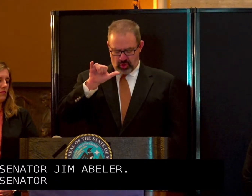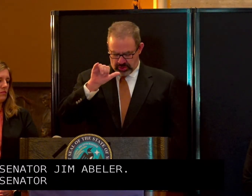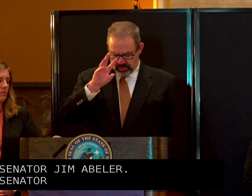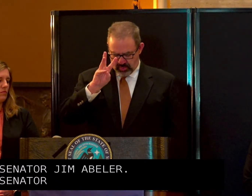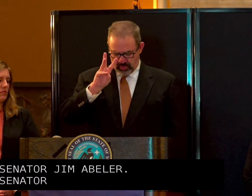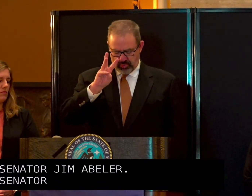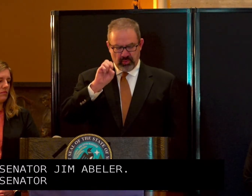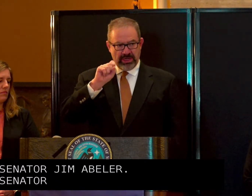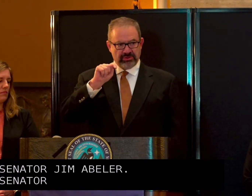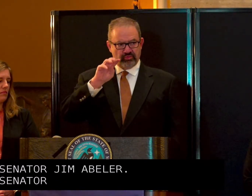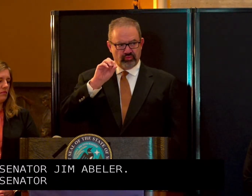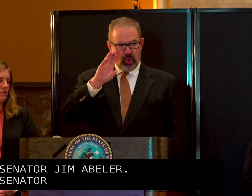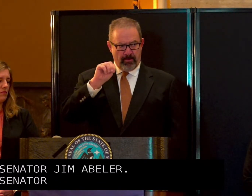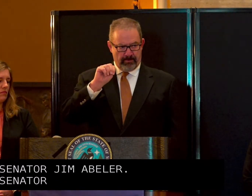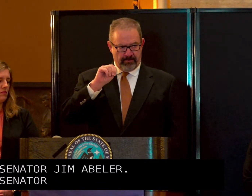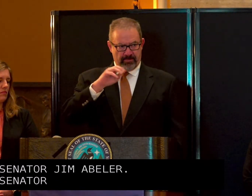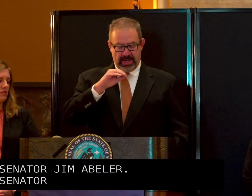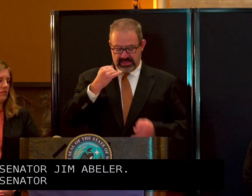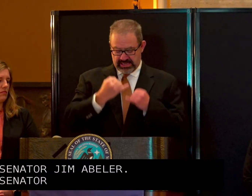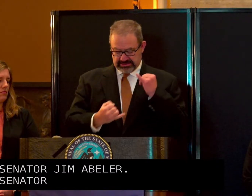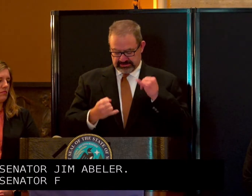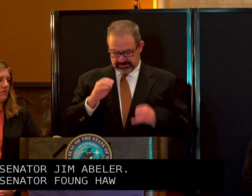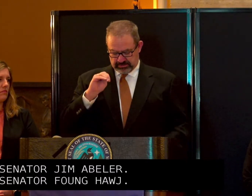Senator Tori Westrom,